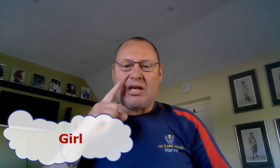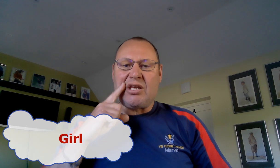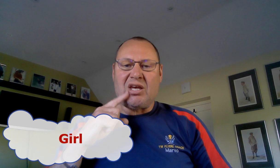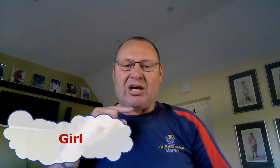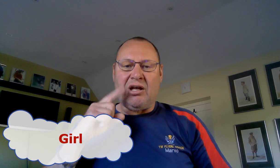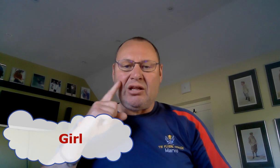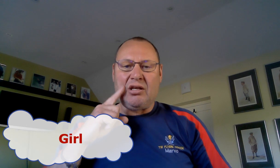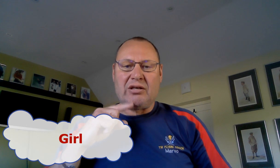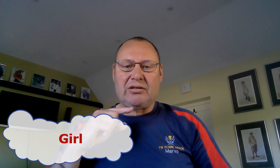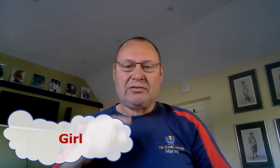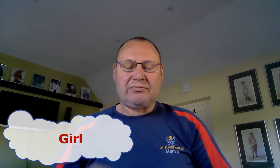Girl.